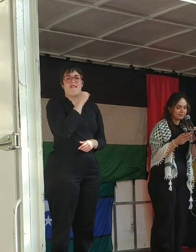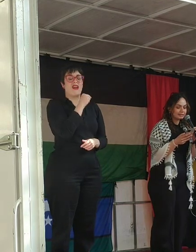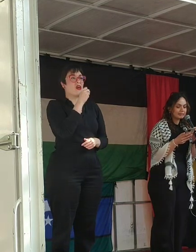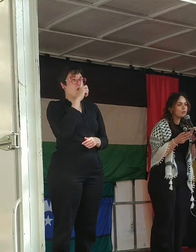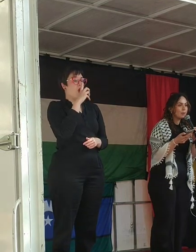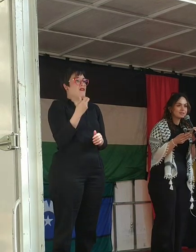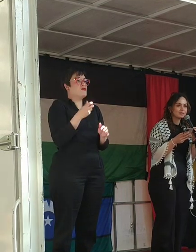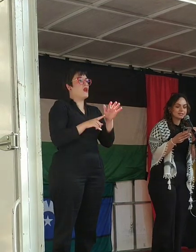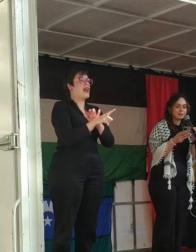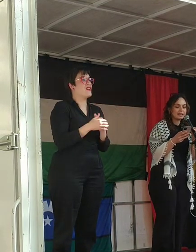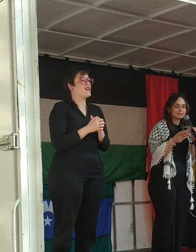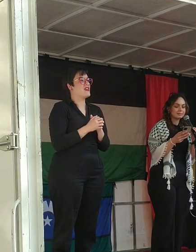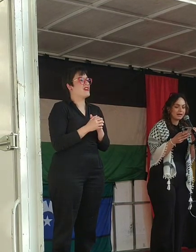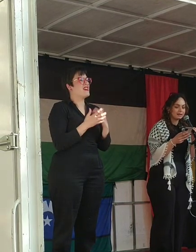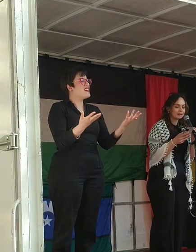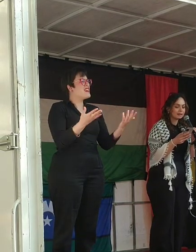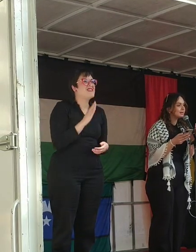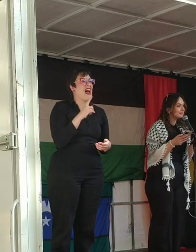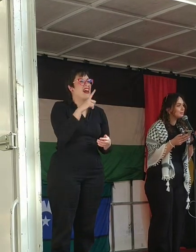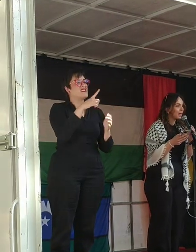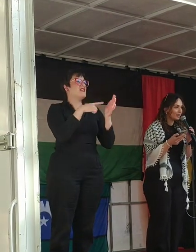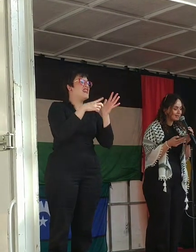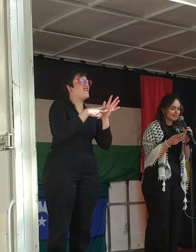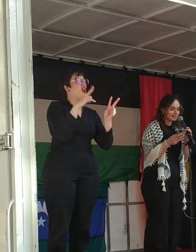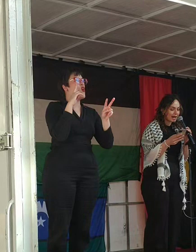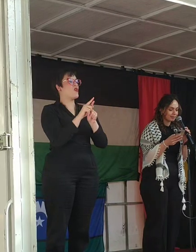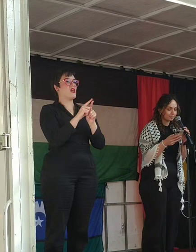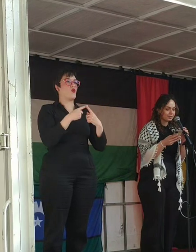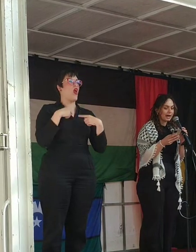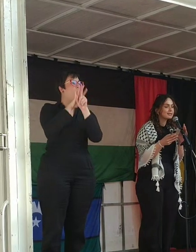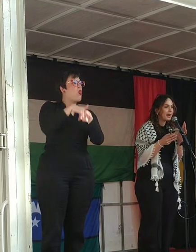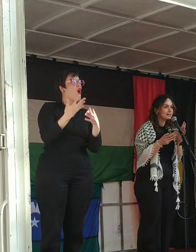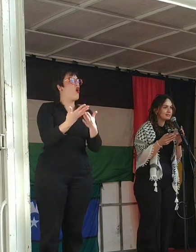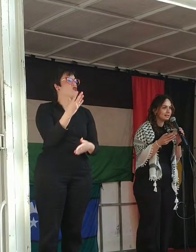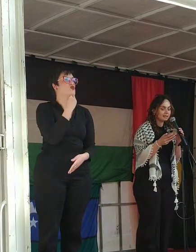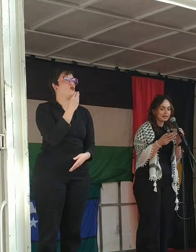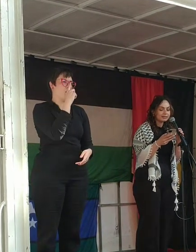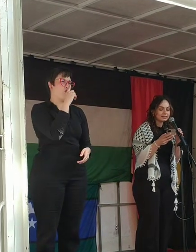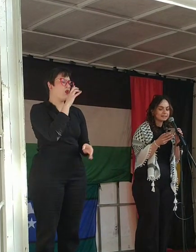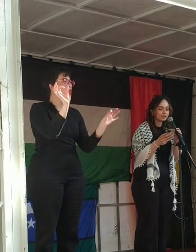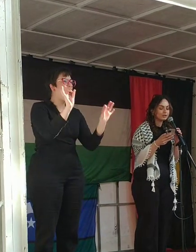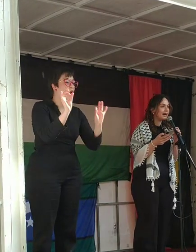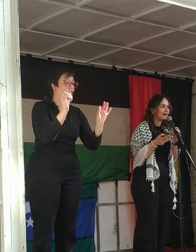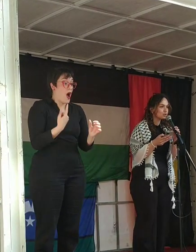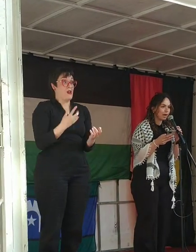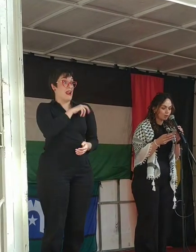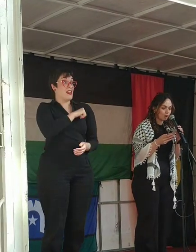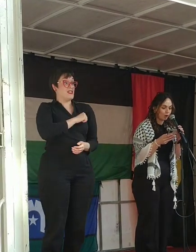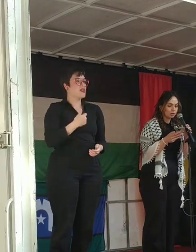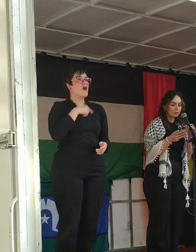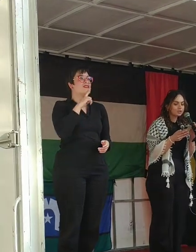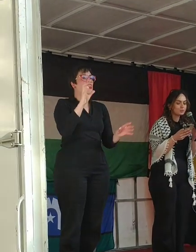fight. They make remarks of us being anti-Semitic. They make it seem like we're here to attack them. As a Palestinian, I'm here to tell you that that is